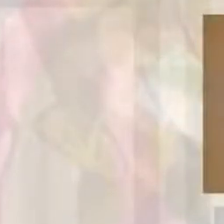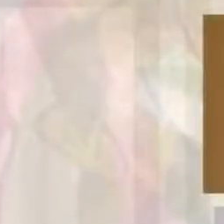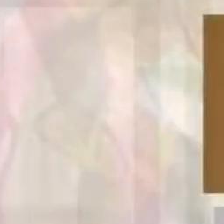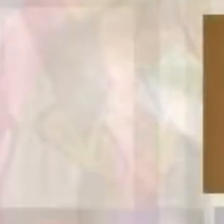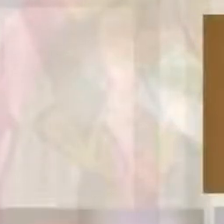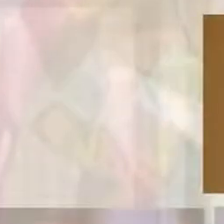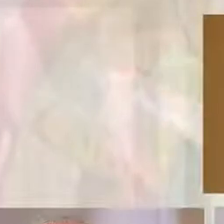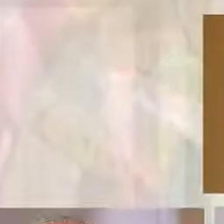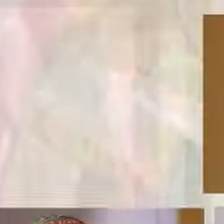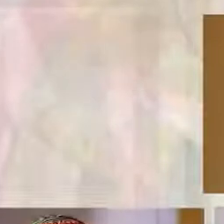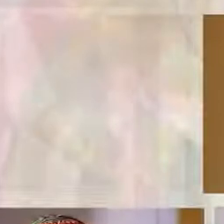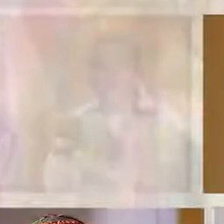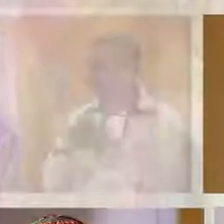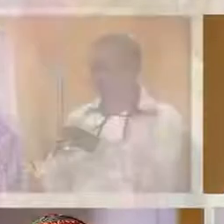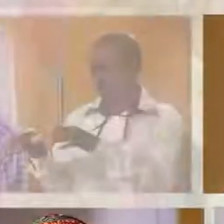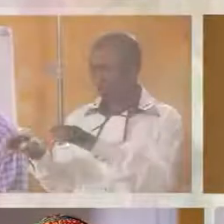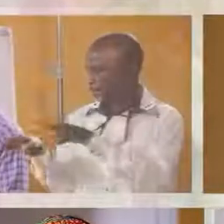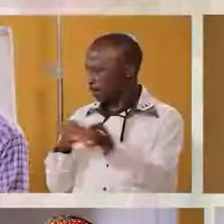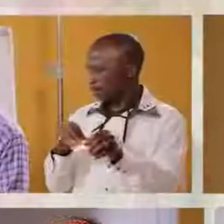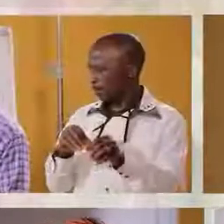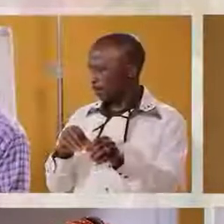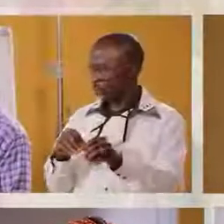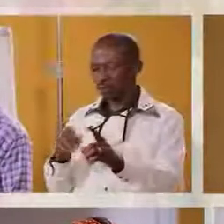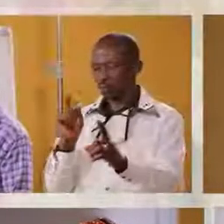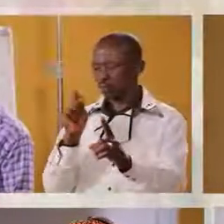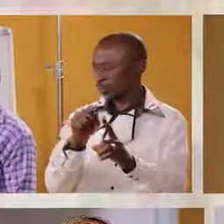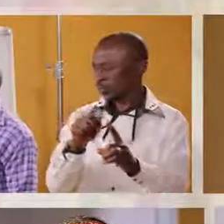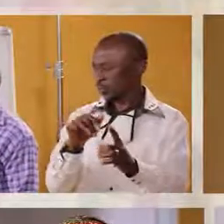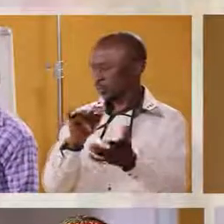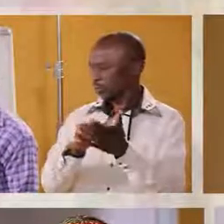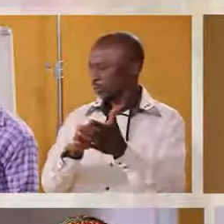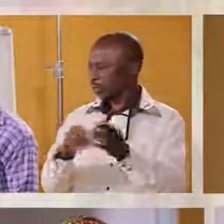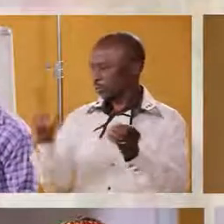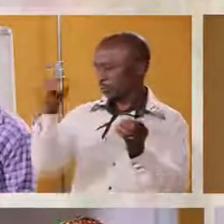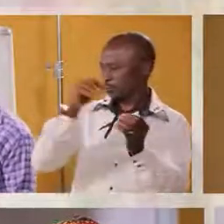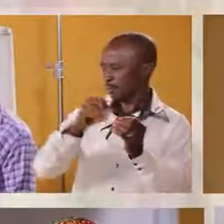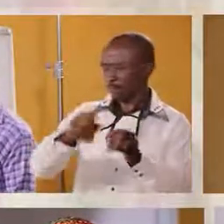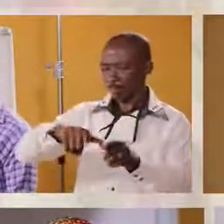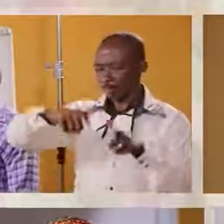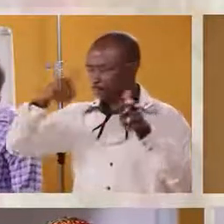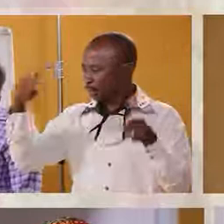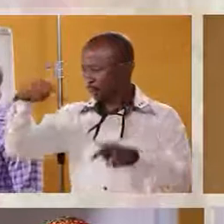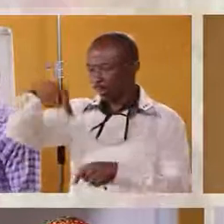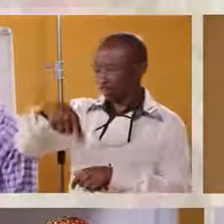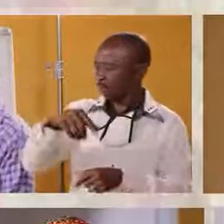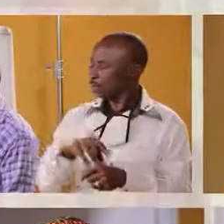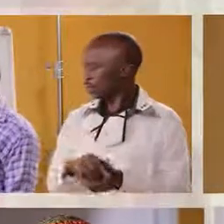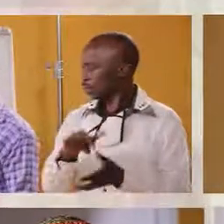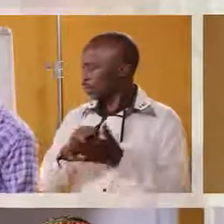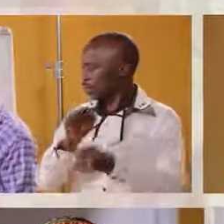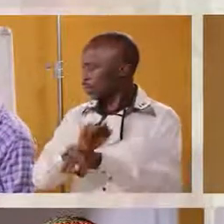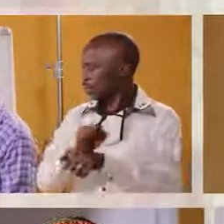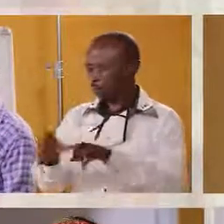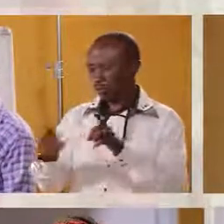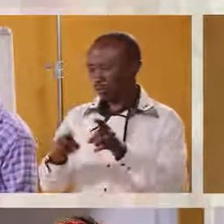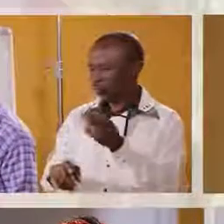to the next point. We should ensure whatever we see is clear. That means work is being